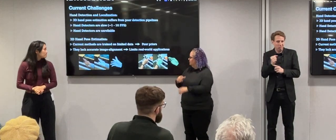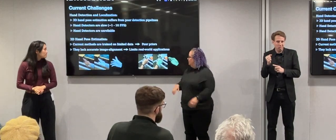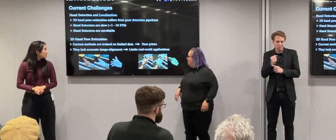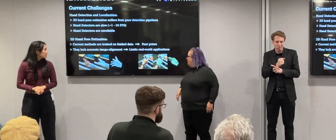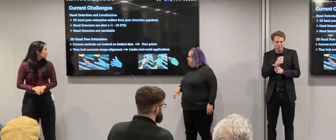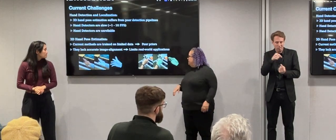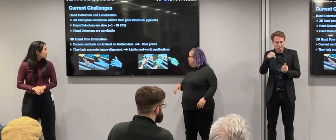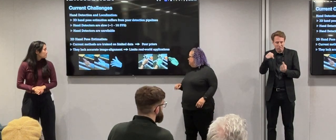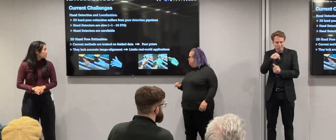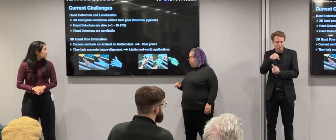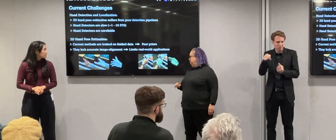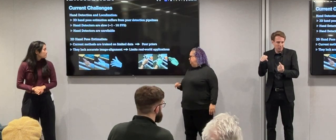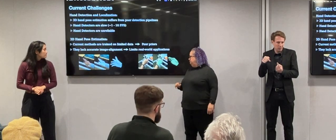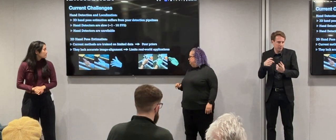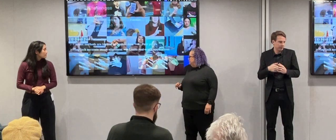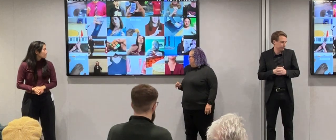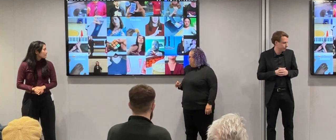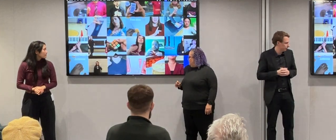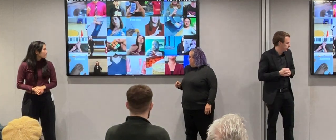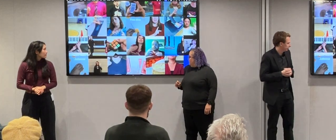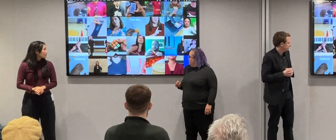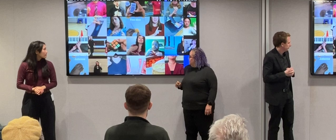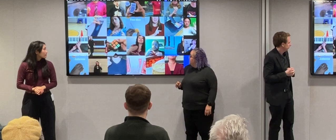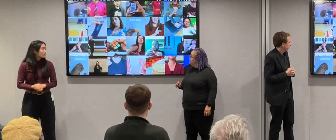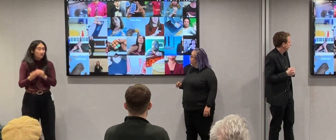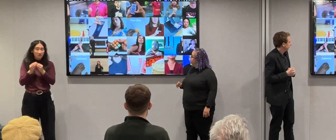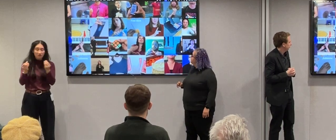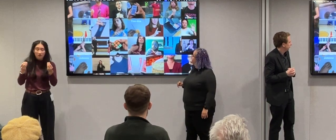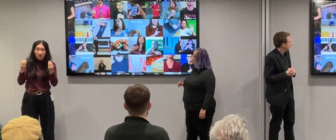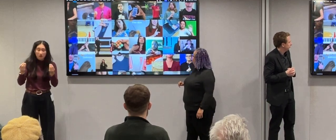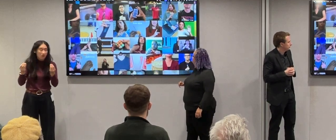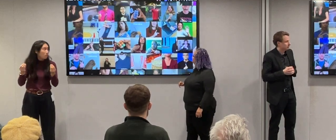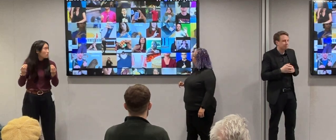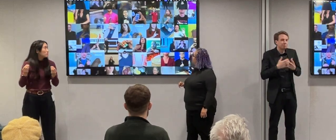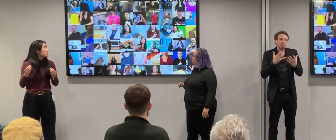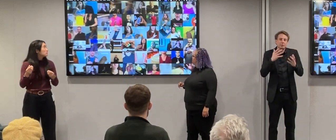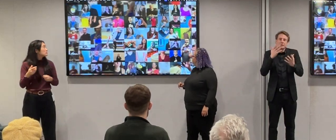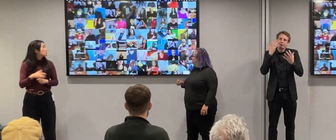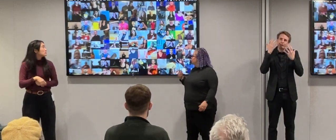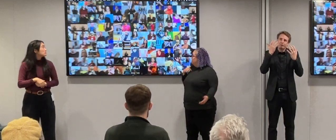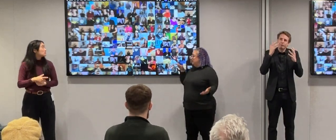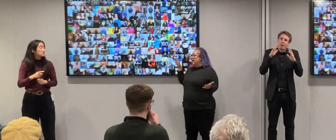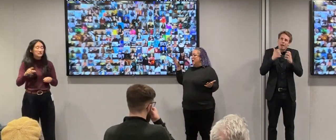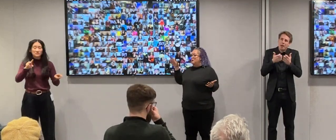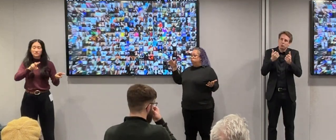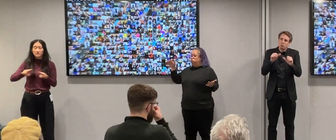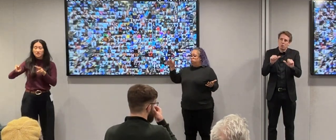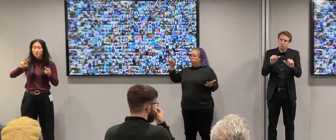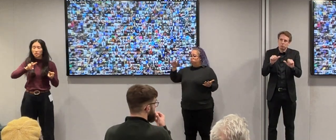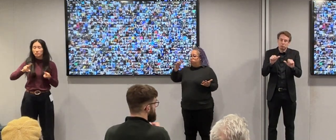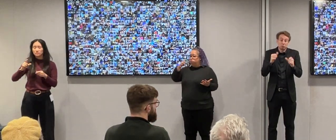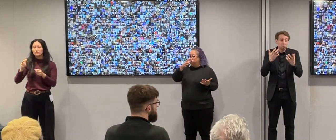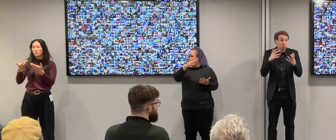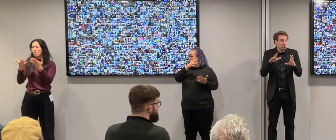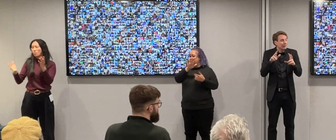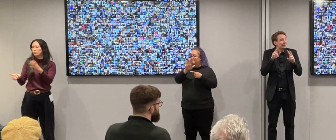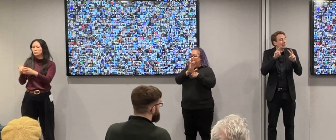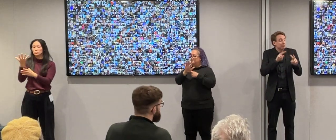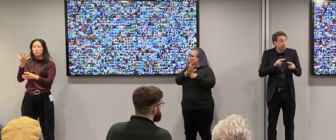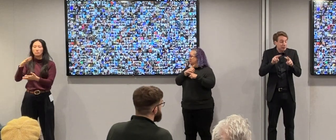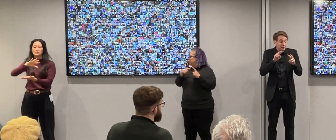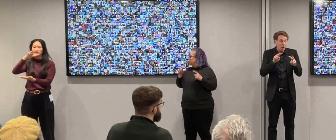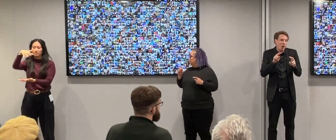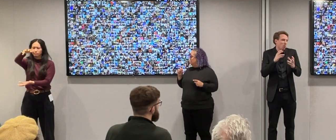So to solve those two issues, what we did is we collected a lot of videos from open source datasets,